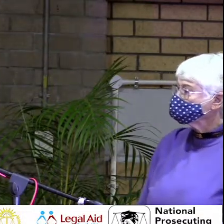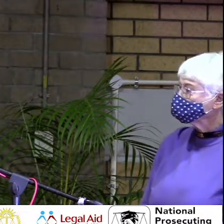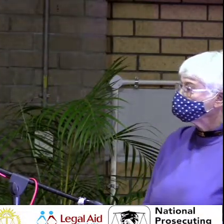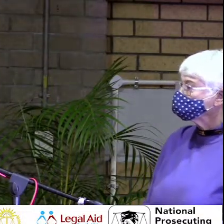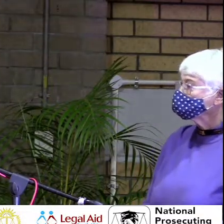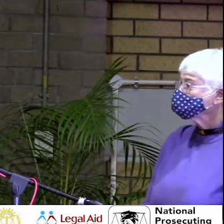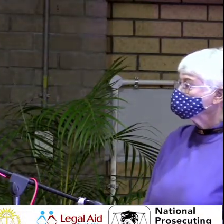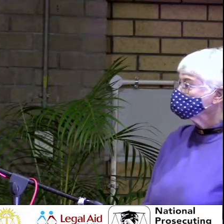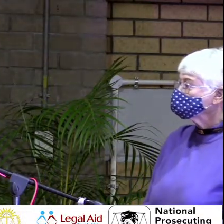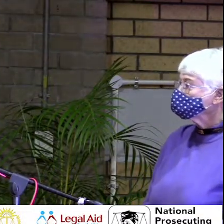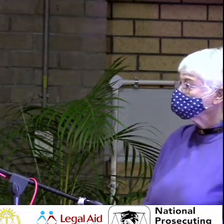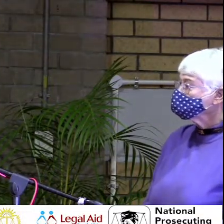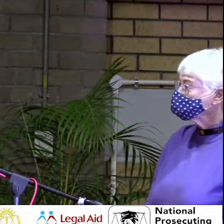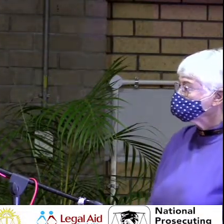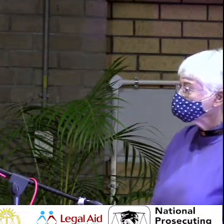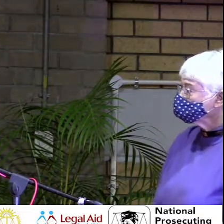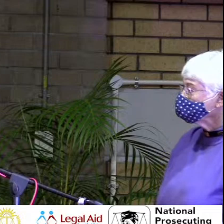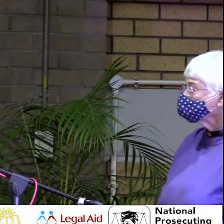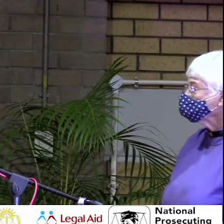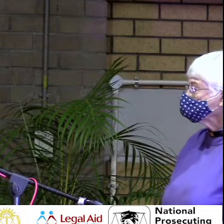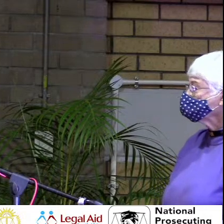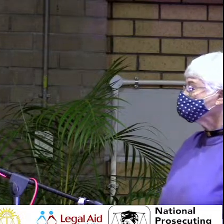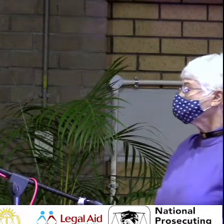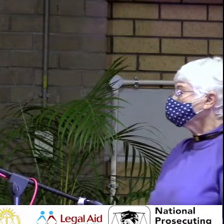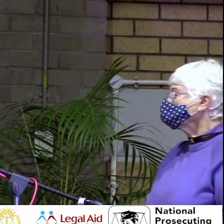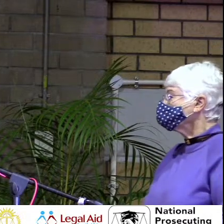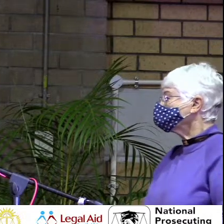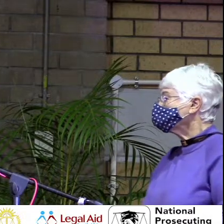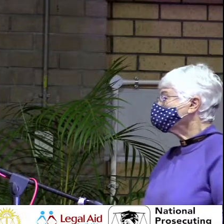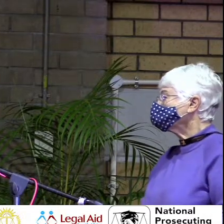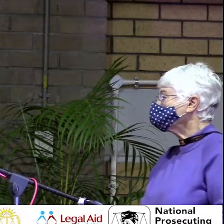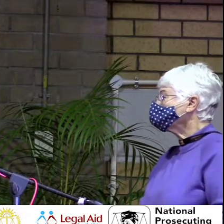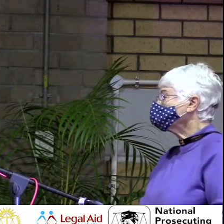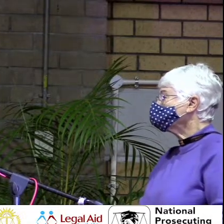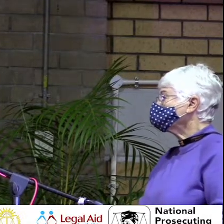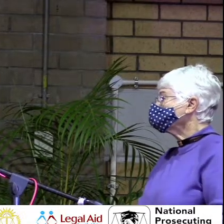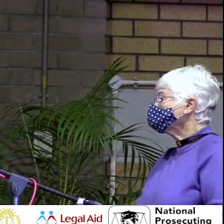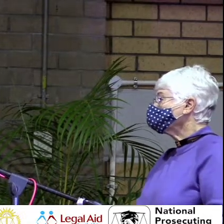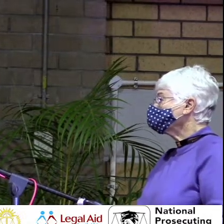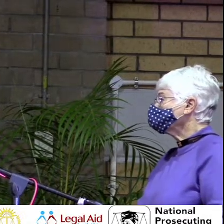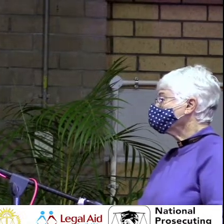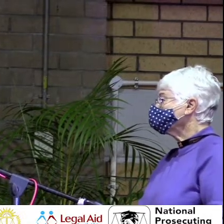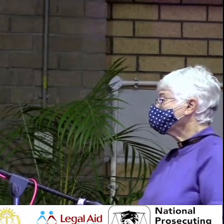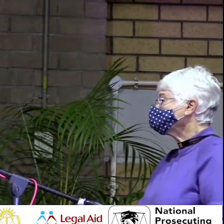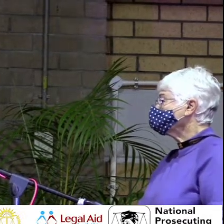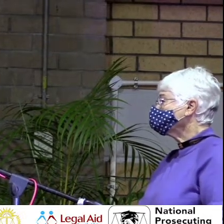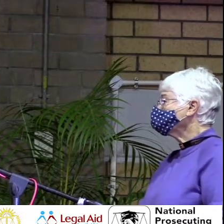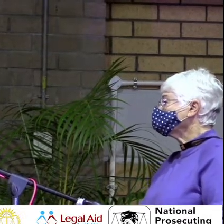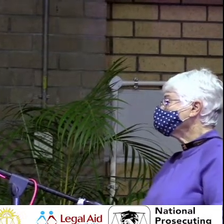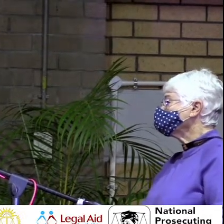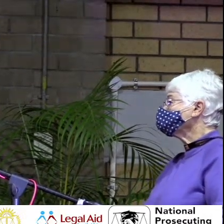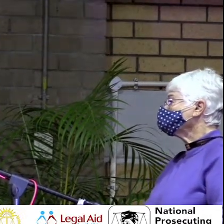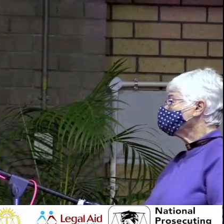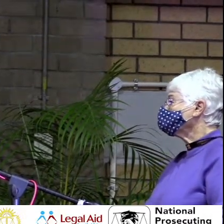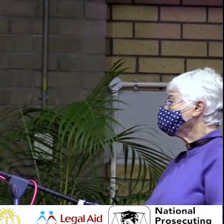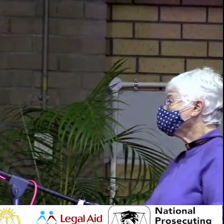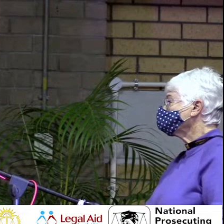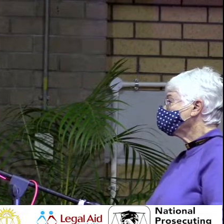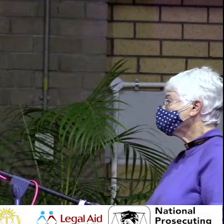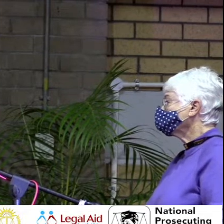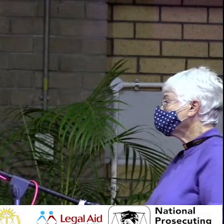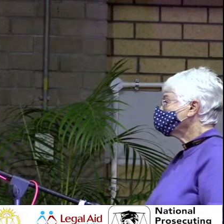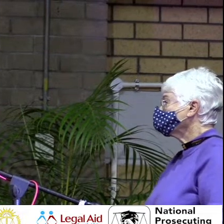abavavanywayo abatreyinwa ukuze bakwazi ke uncedana ke nabantu ekuhlaleni ngale